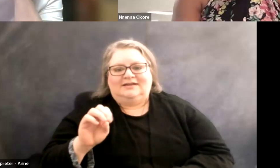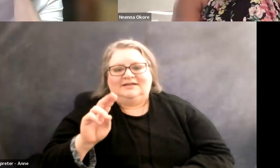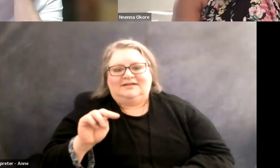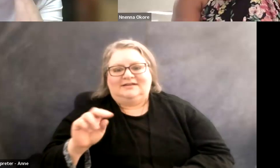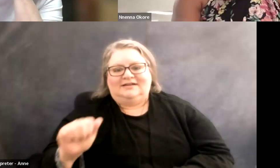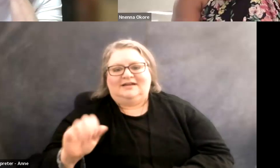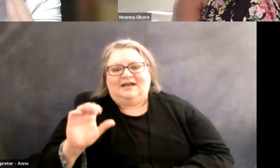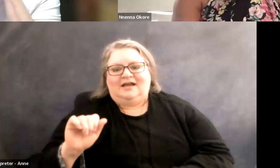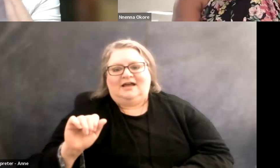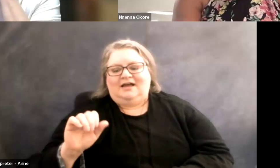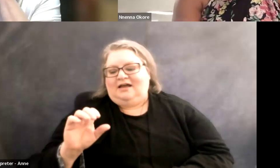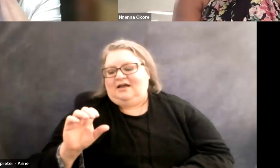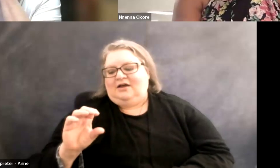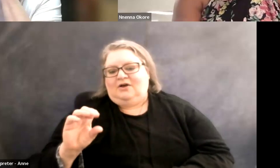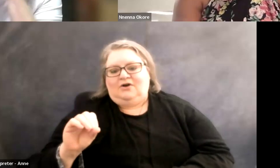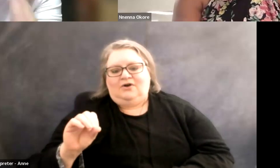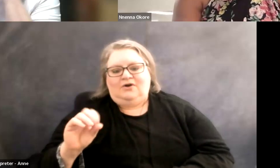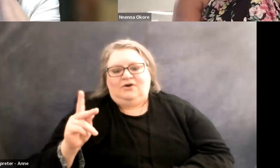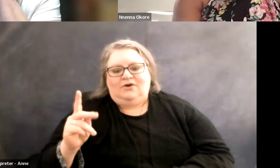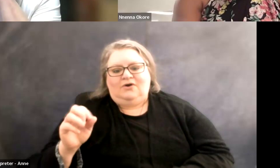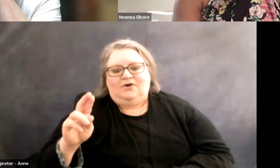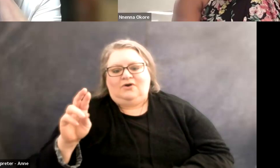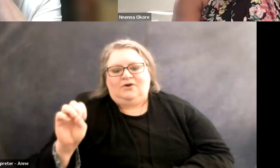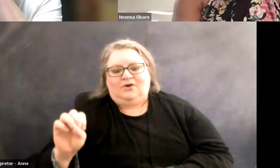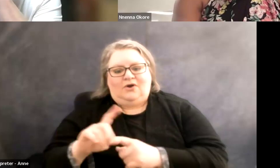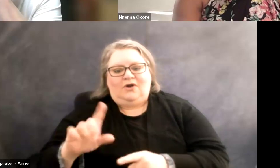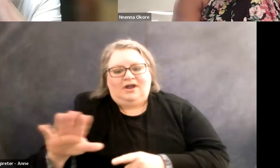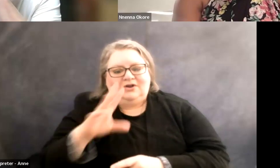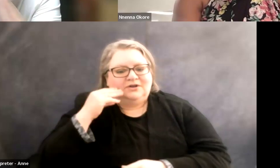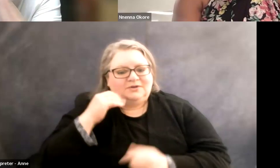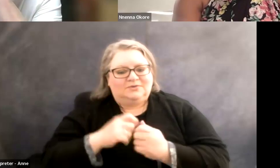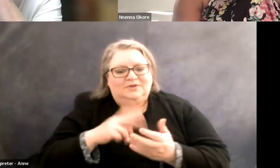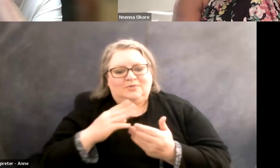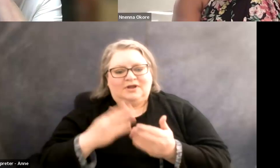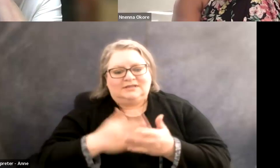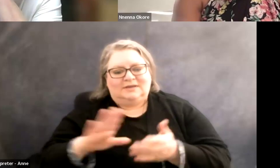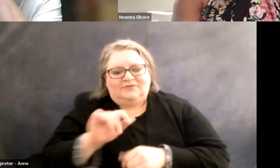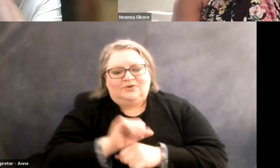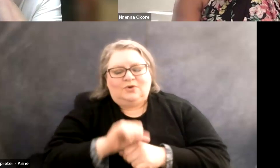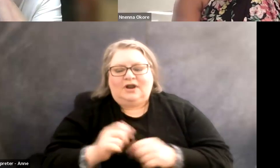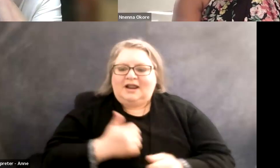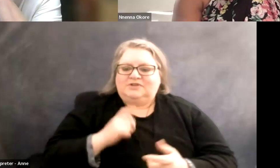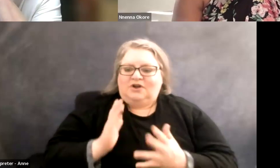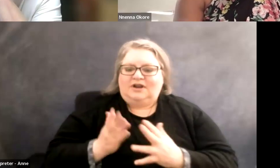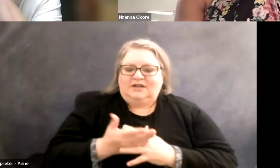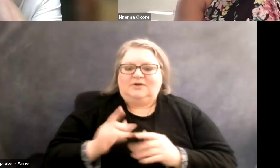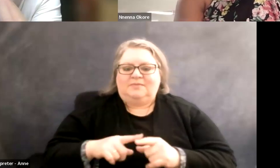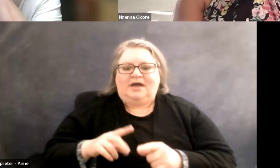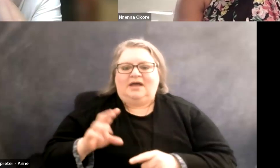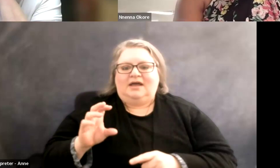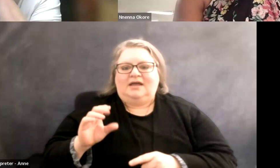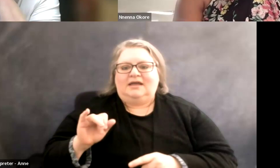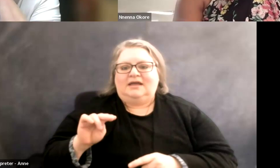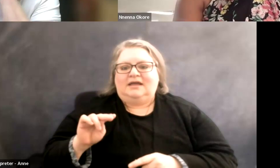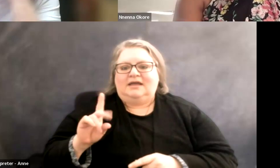to share a little bit about what her experience with the program and some of her work. And sorry to interrupt, but Indira did